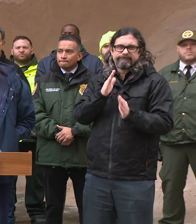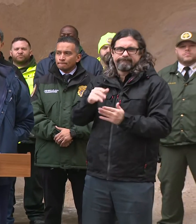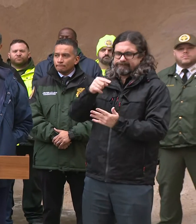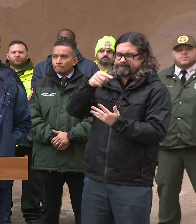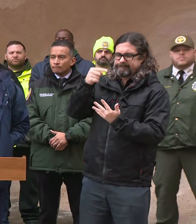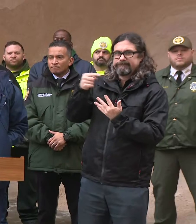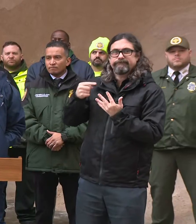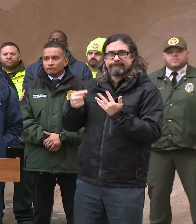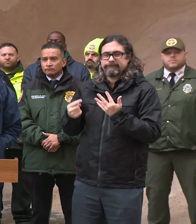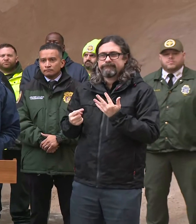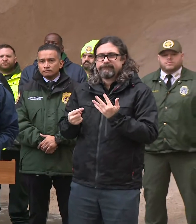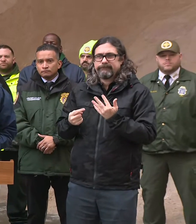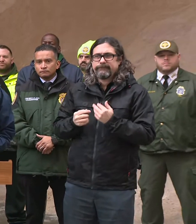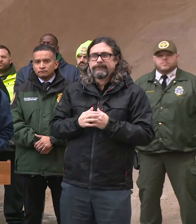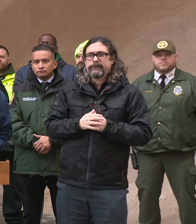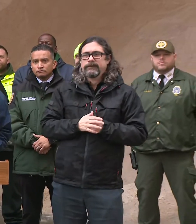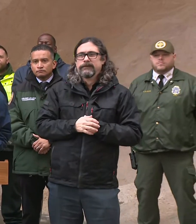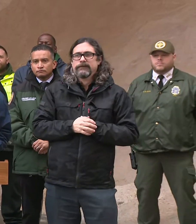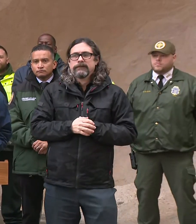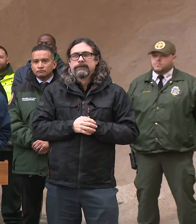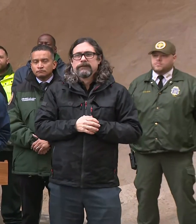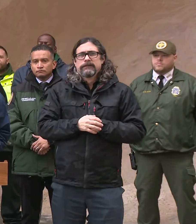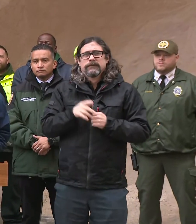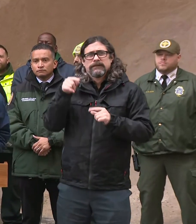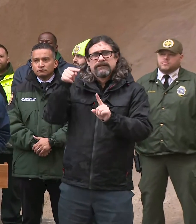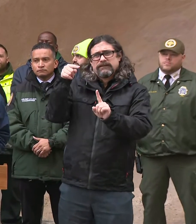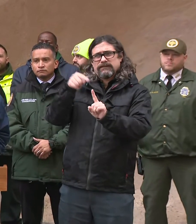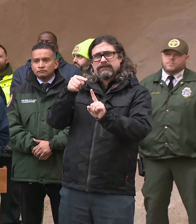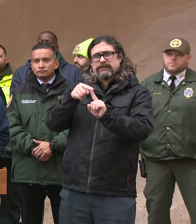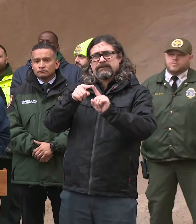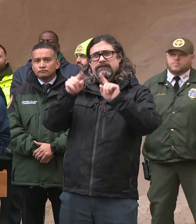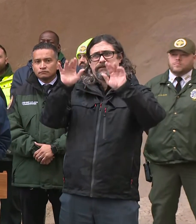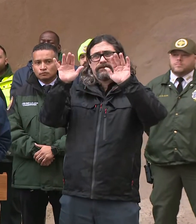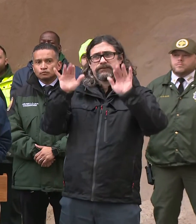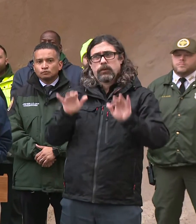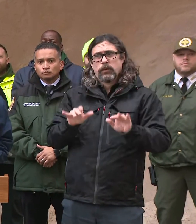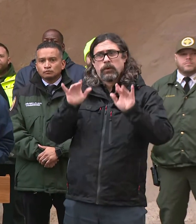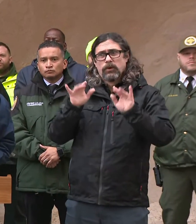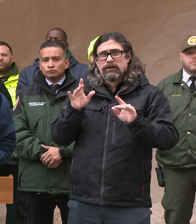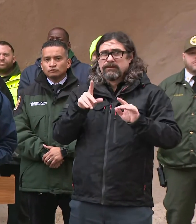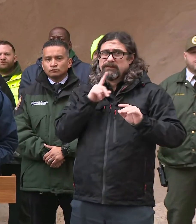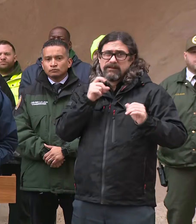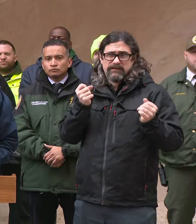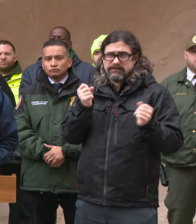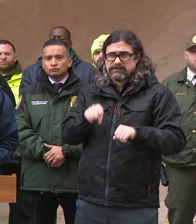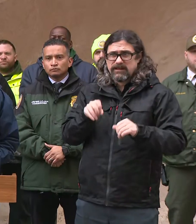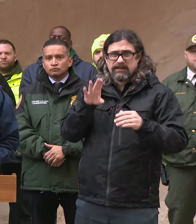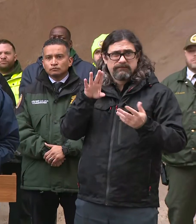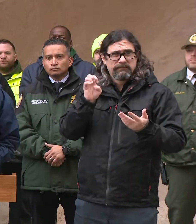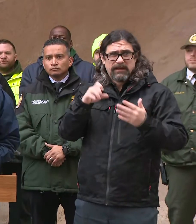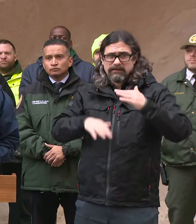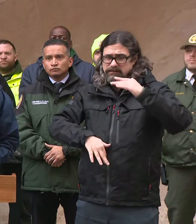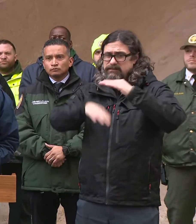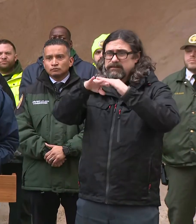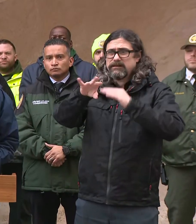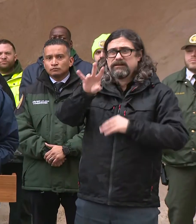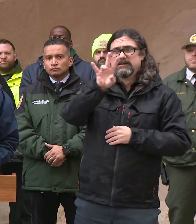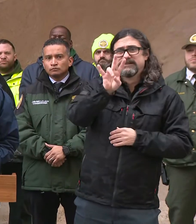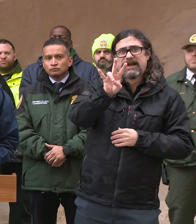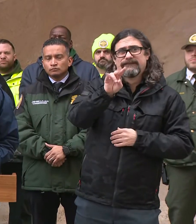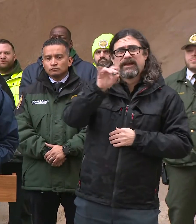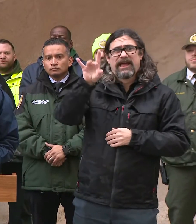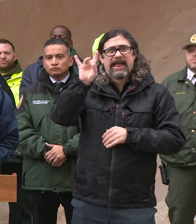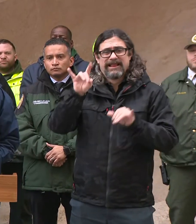heavy snow with up to 7 to 8 inches, and so we're going to be prepared with all of the equipment that is needed to